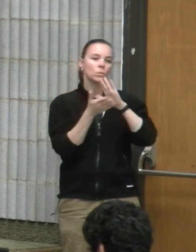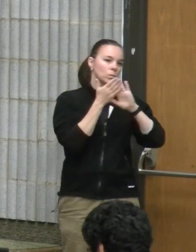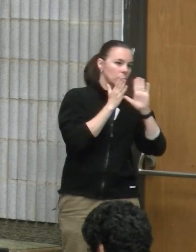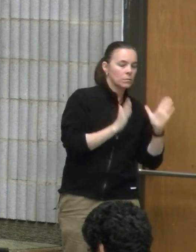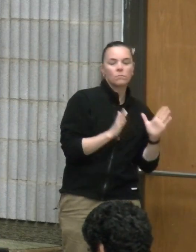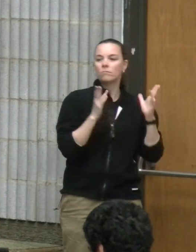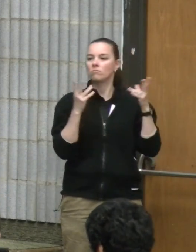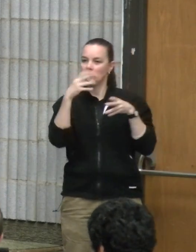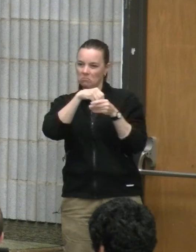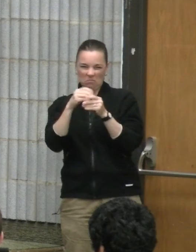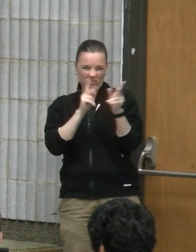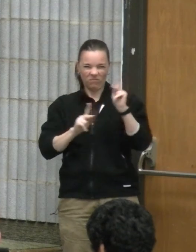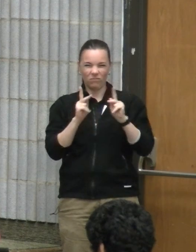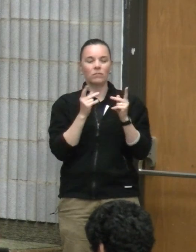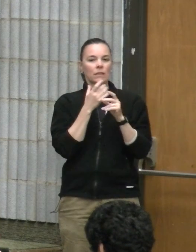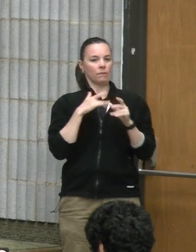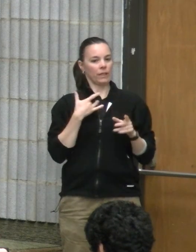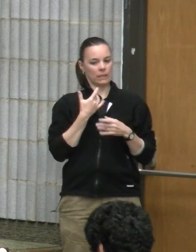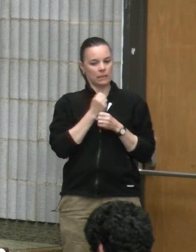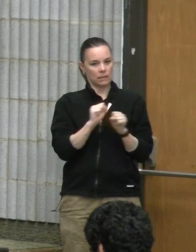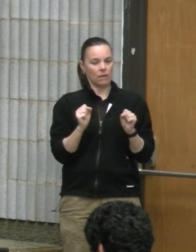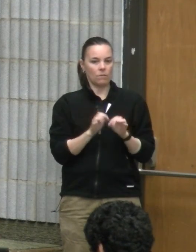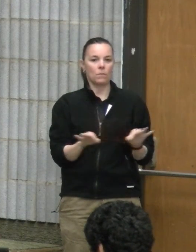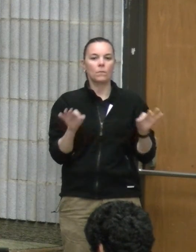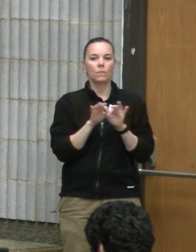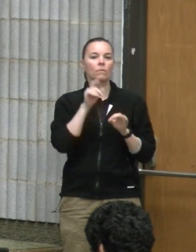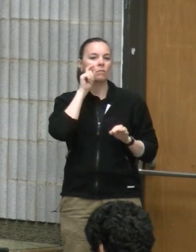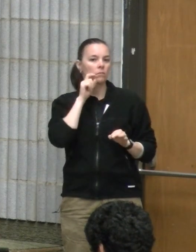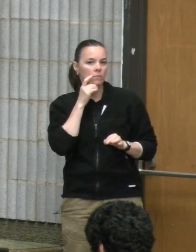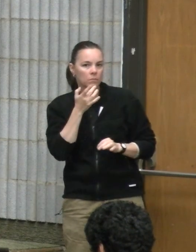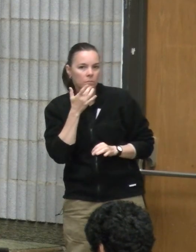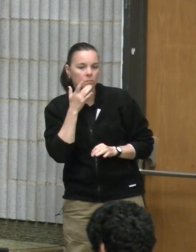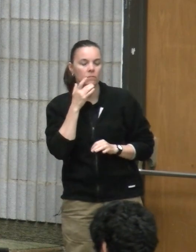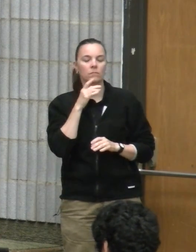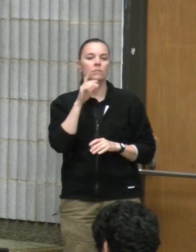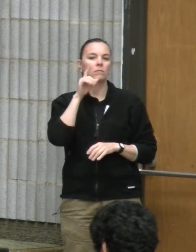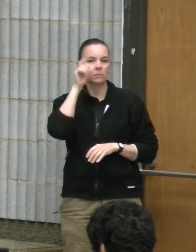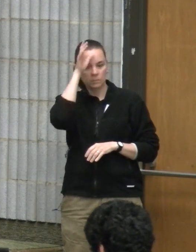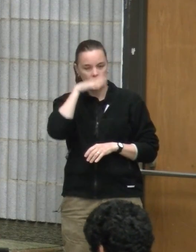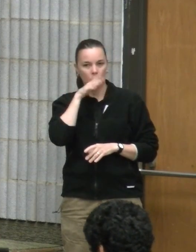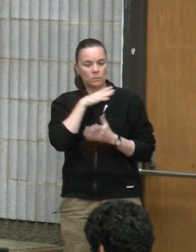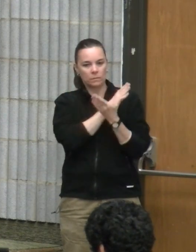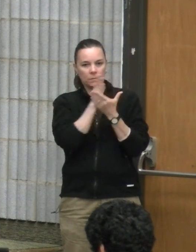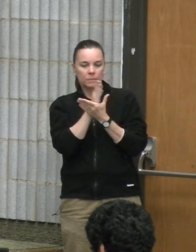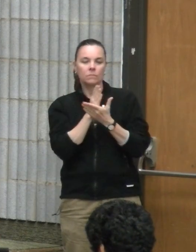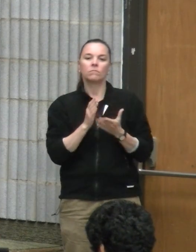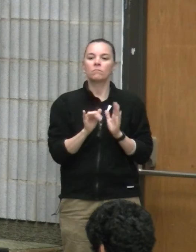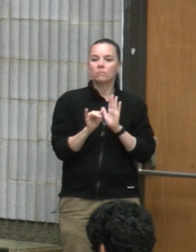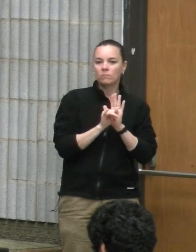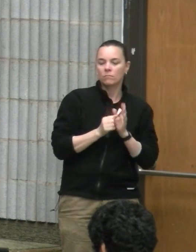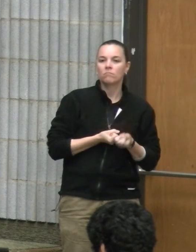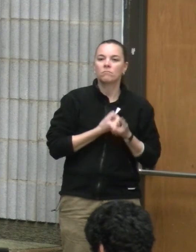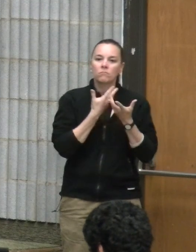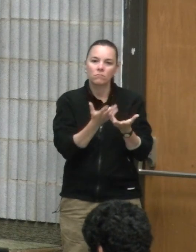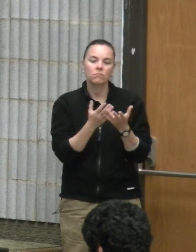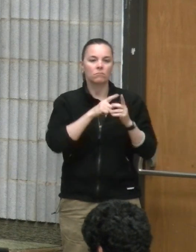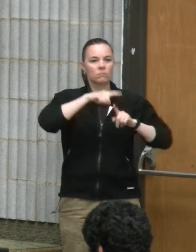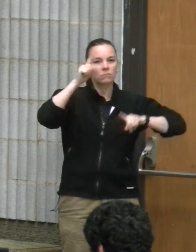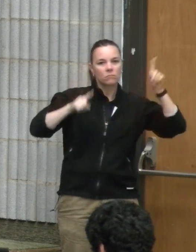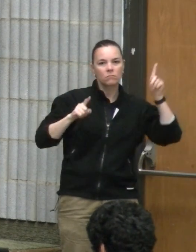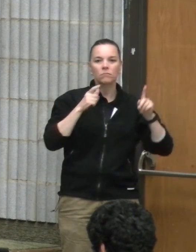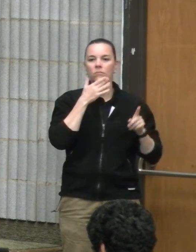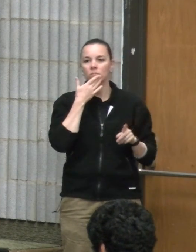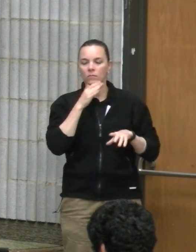a right to feel safe regardless of their sex, sexual orientation, gender, identity or expression, race,